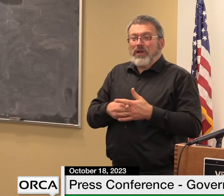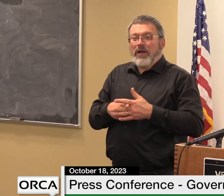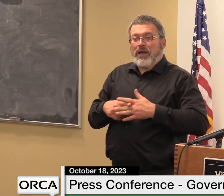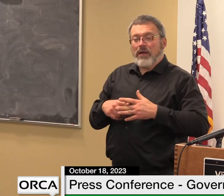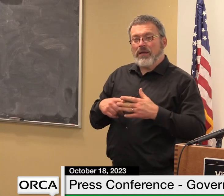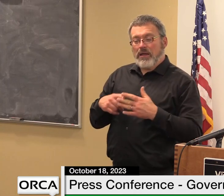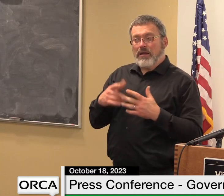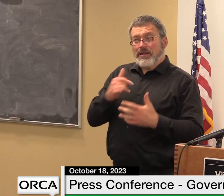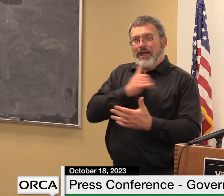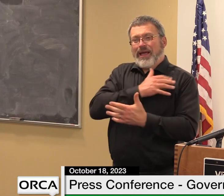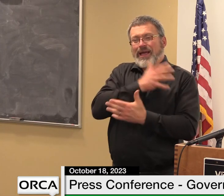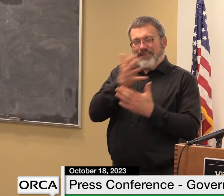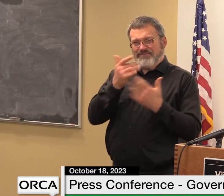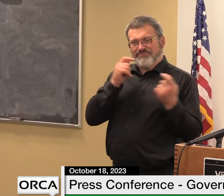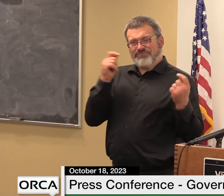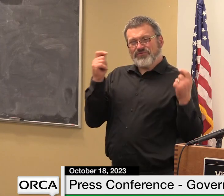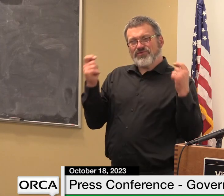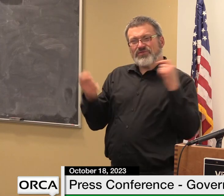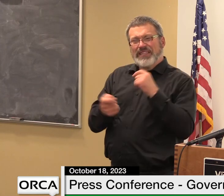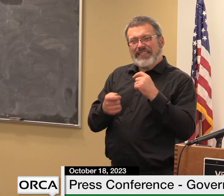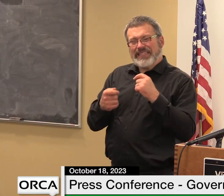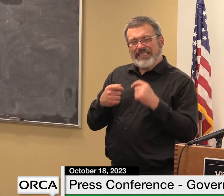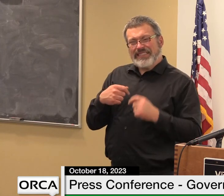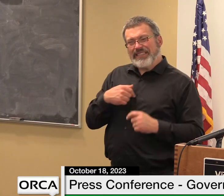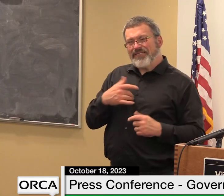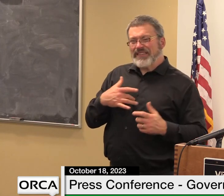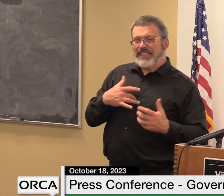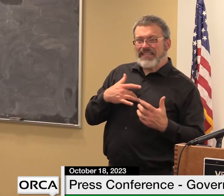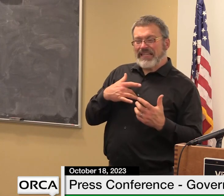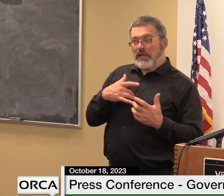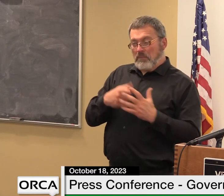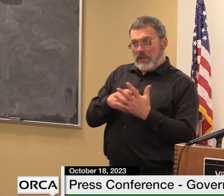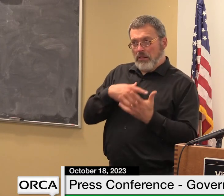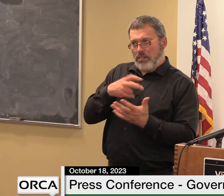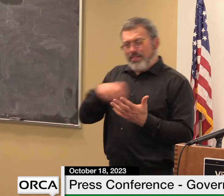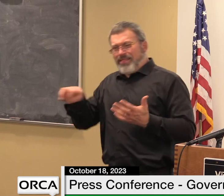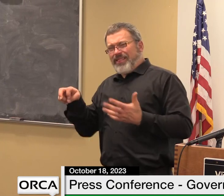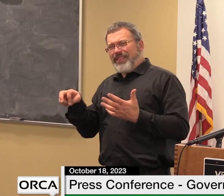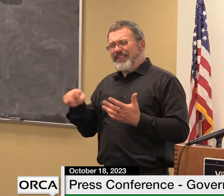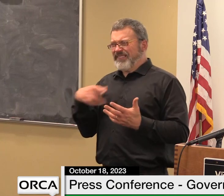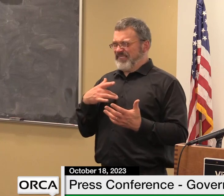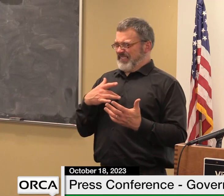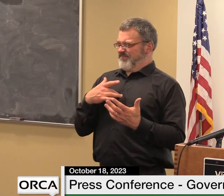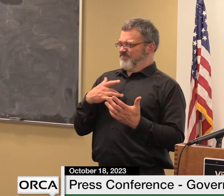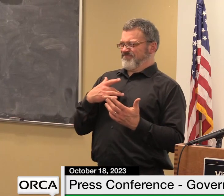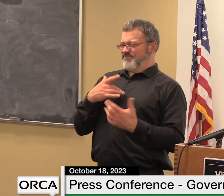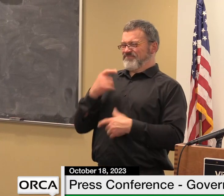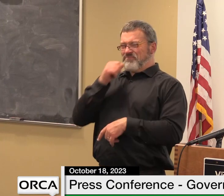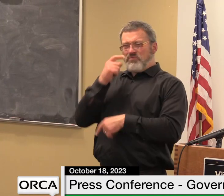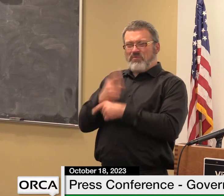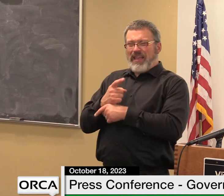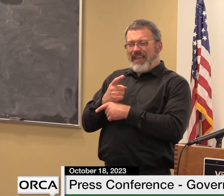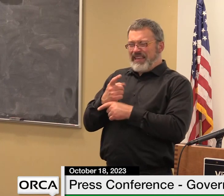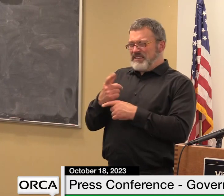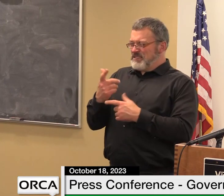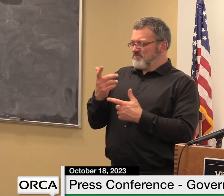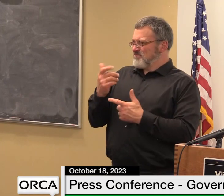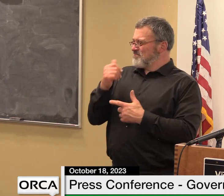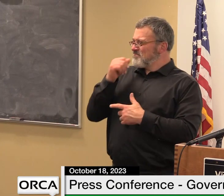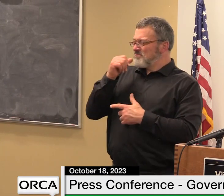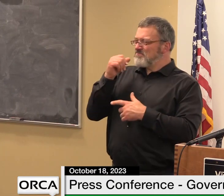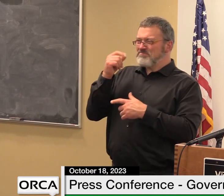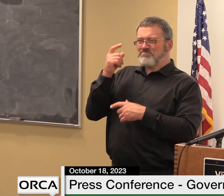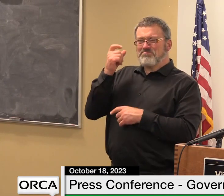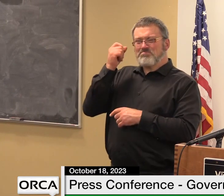there's any sense in me changing parties or doing something different. But I do believe